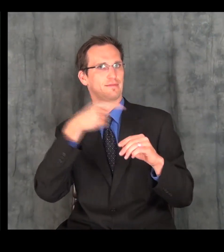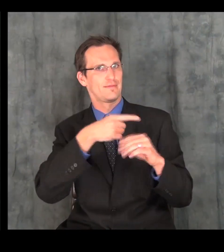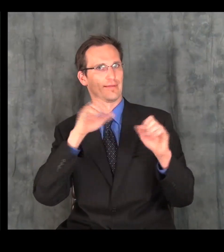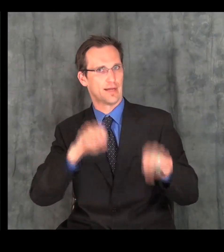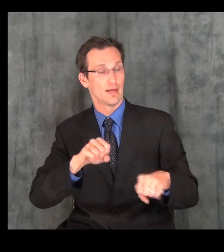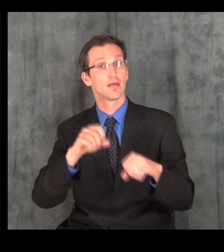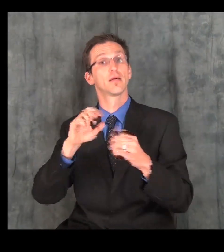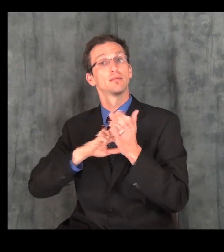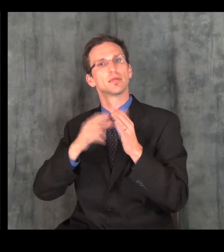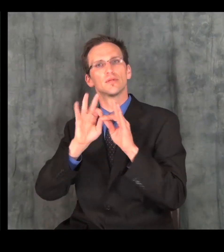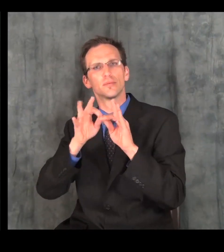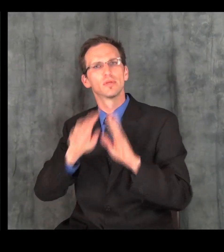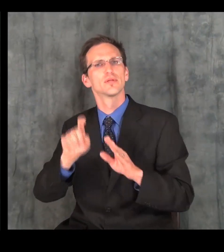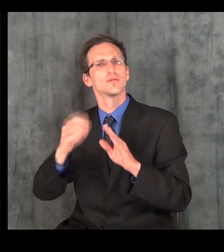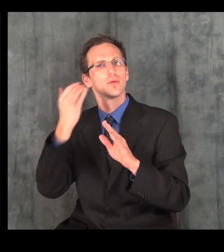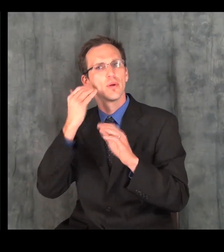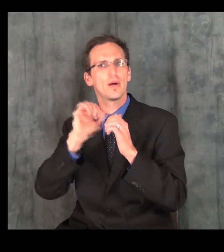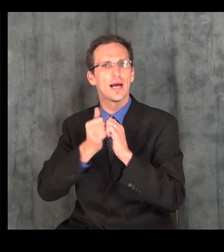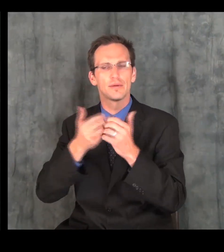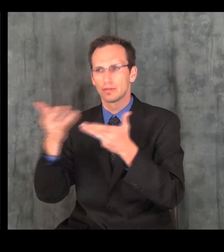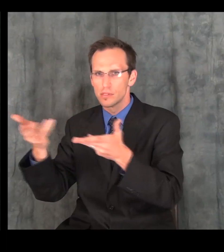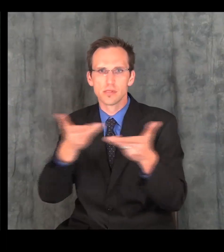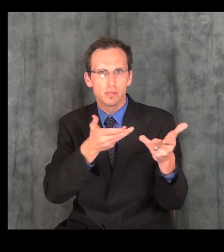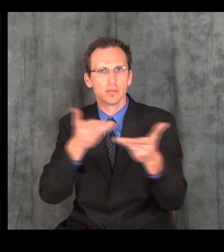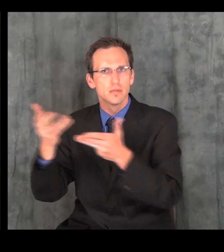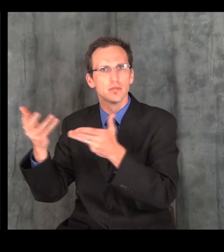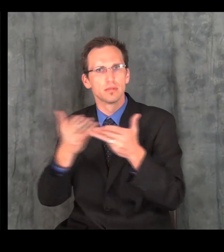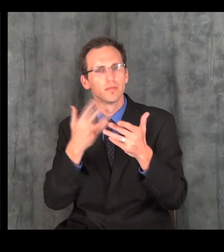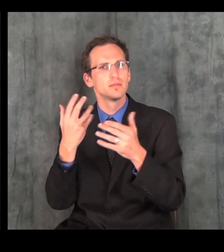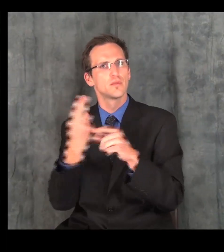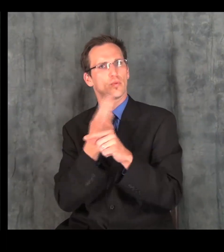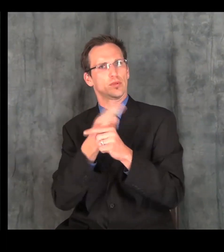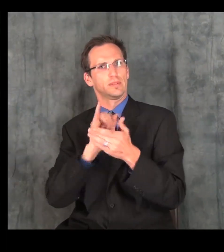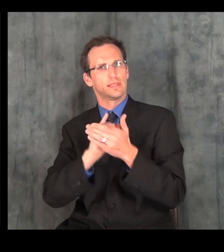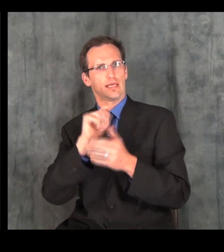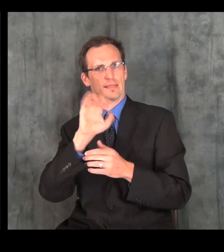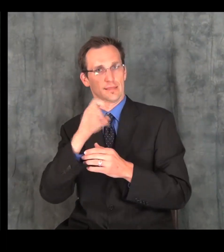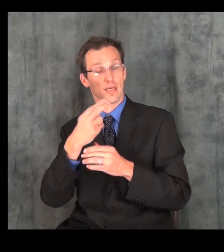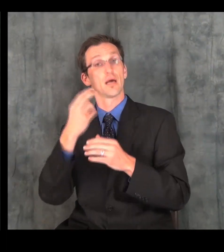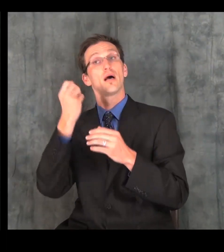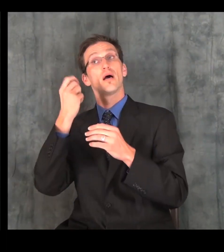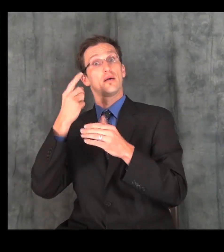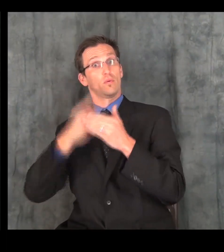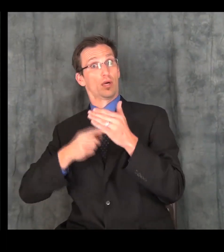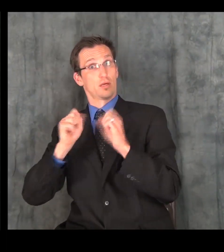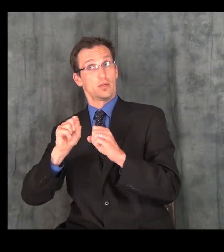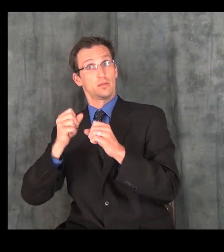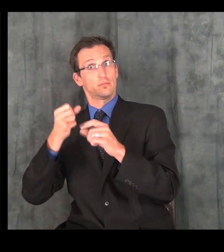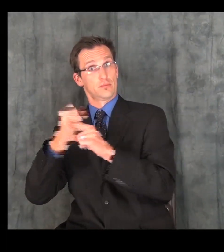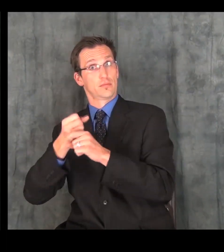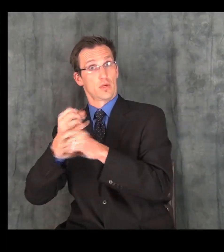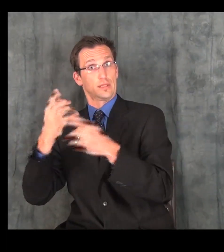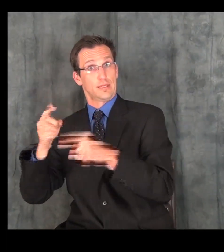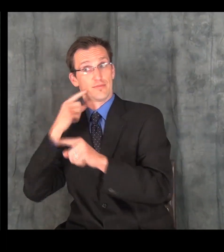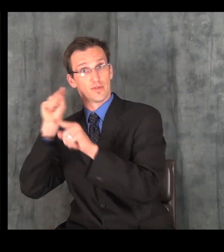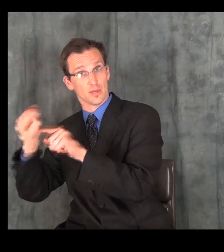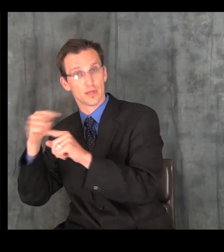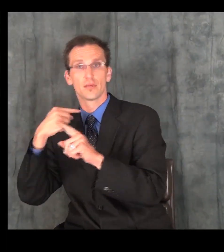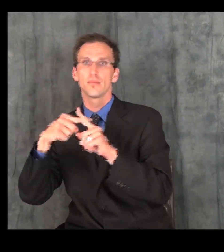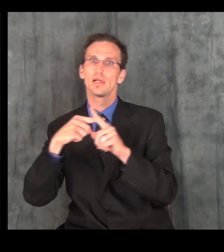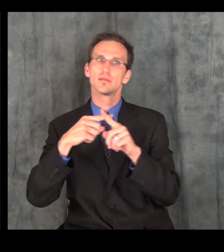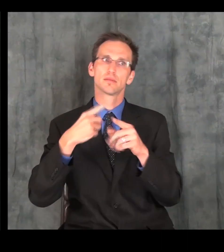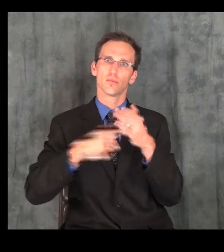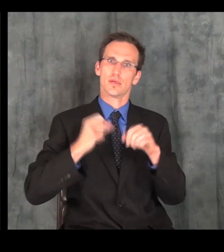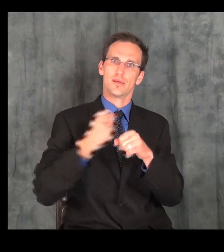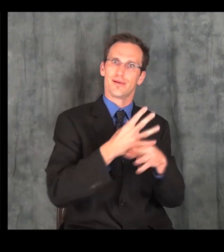as much as possible and be aware of what the limitations might be for them and for the deaf consumer, deaf client, and they could